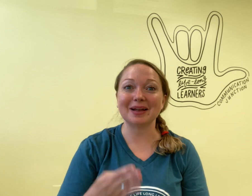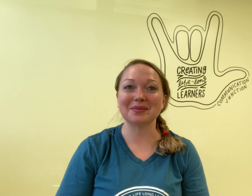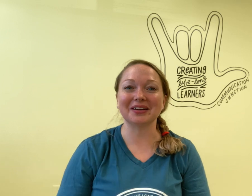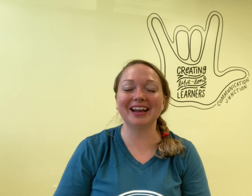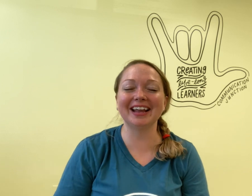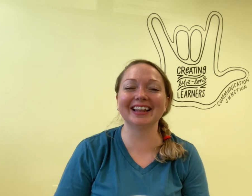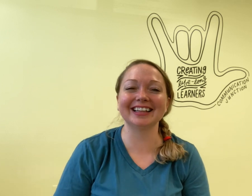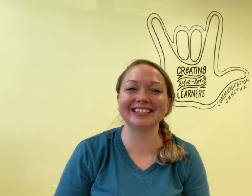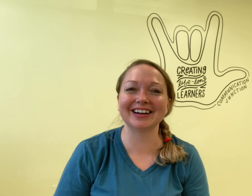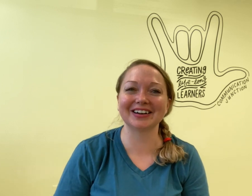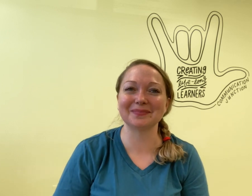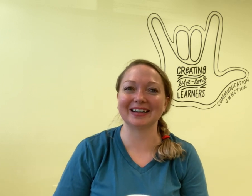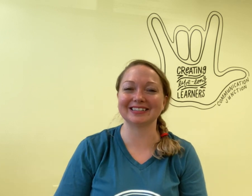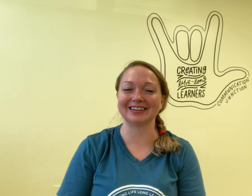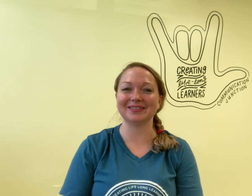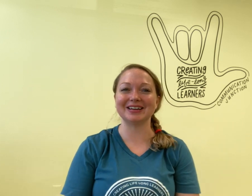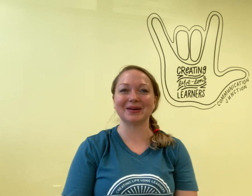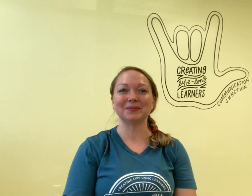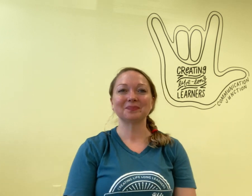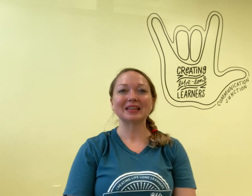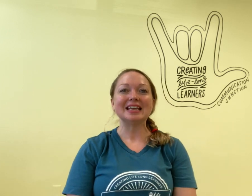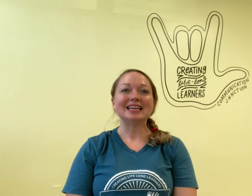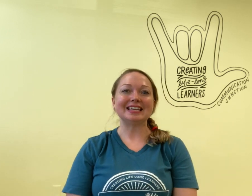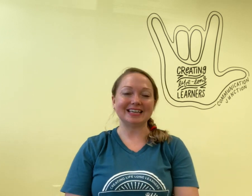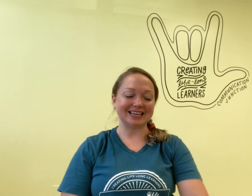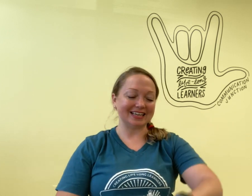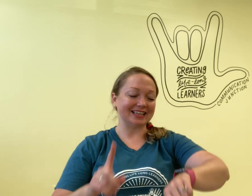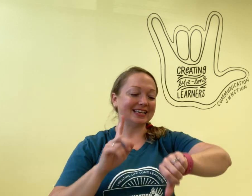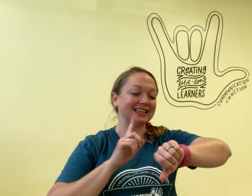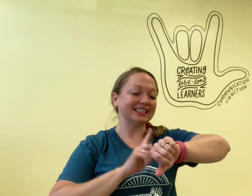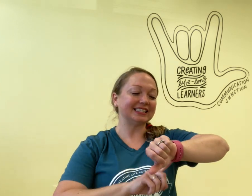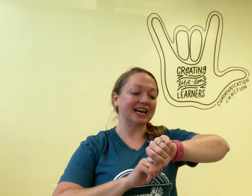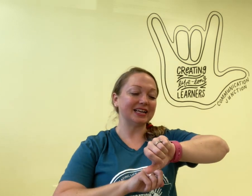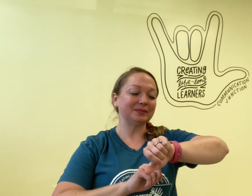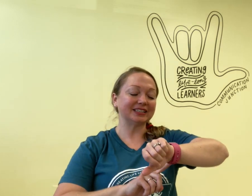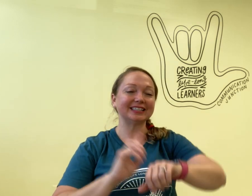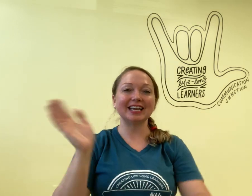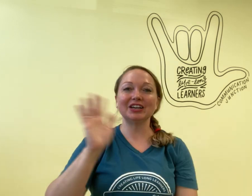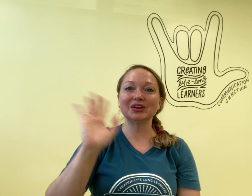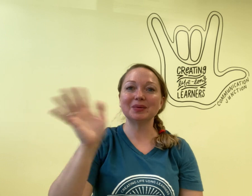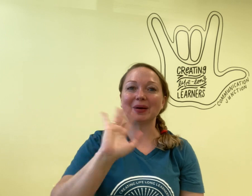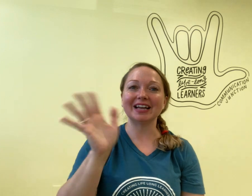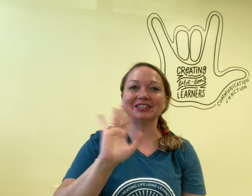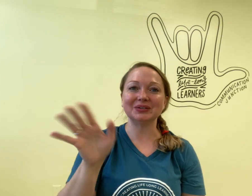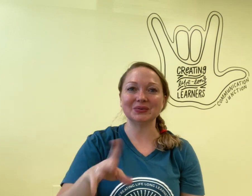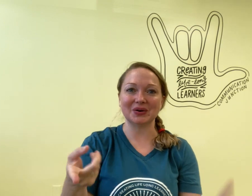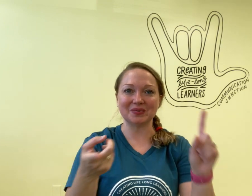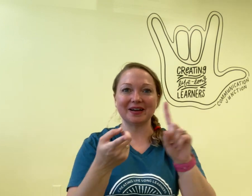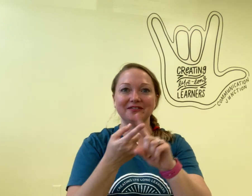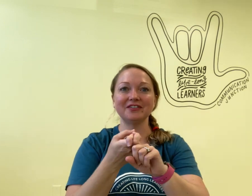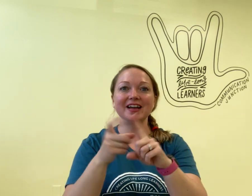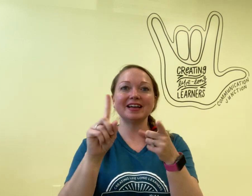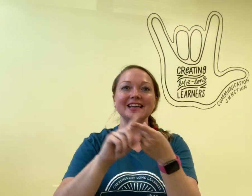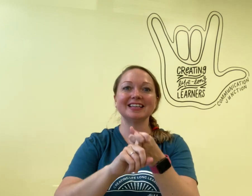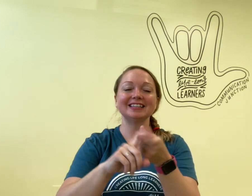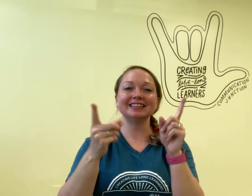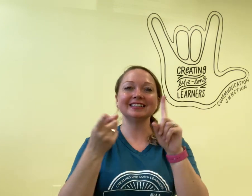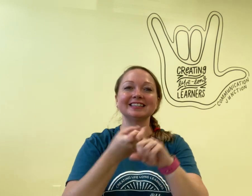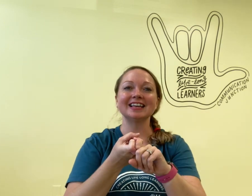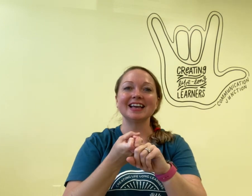Library. Let's sing our goodbye song. Here we go. It is time to say goodbye to all my friends.